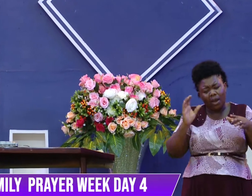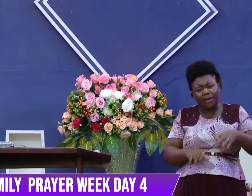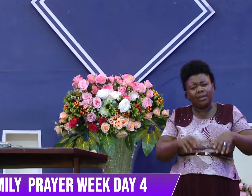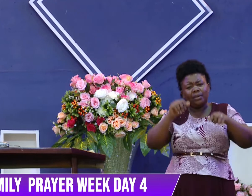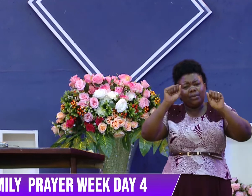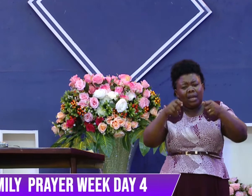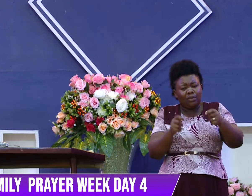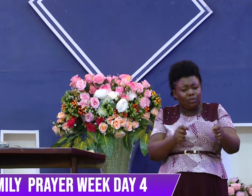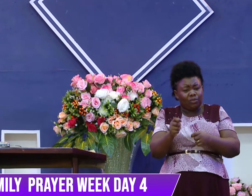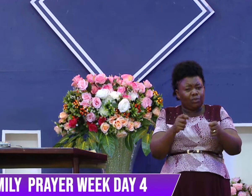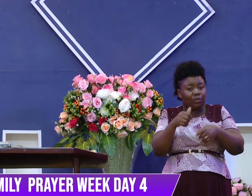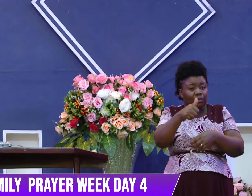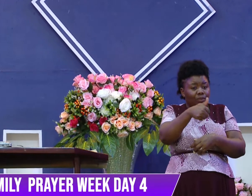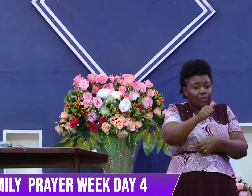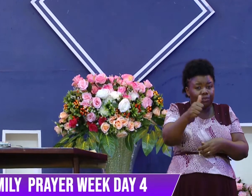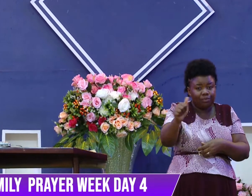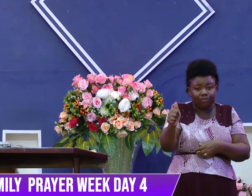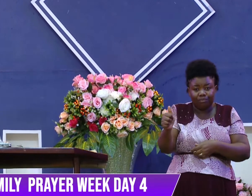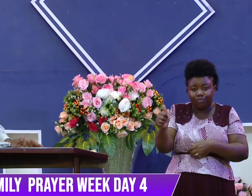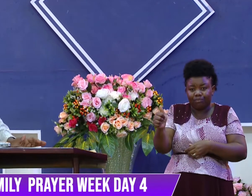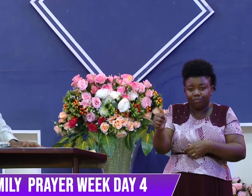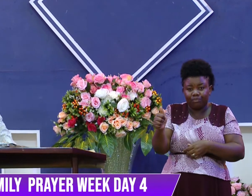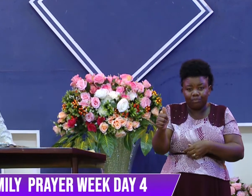That you can have self-control.